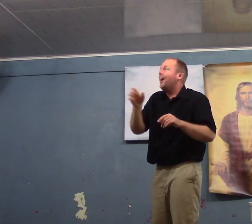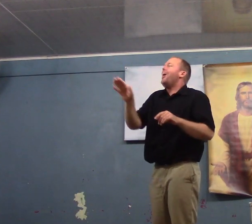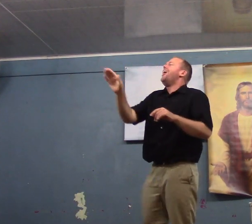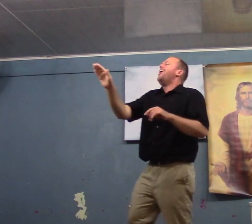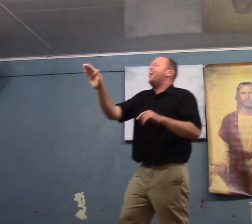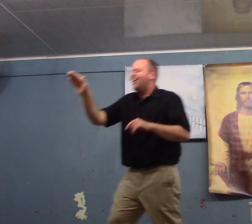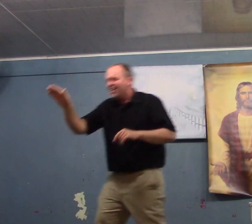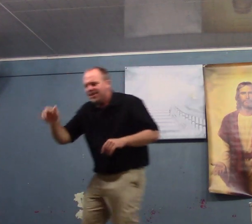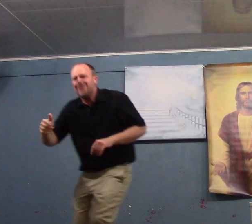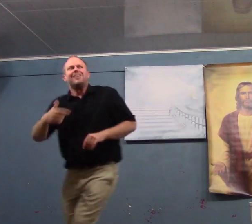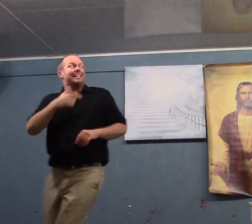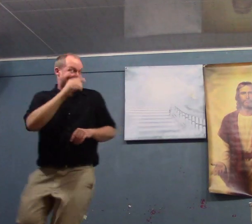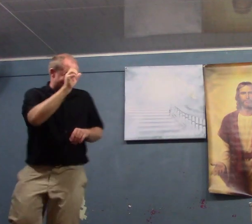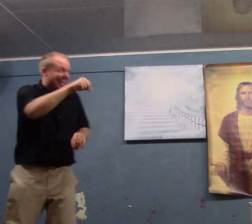to that person? His face is so different.